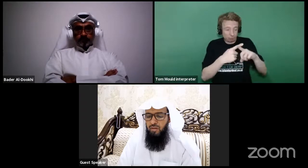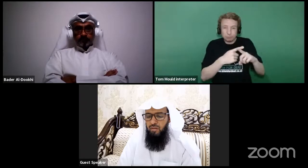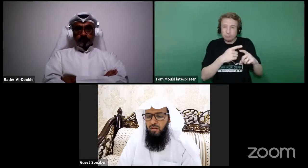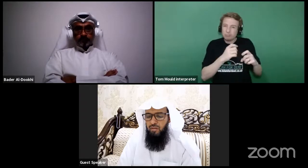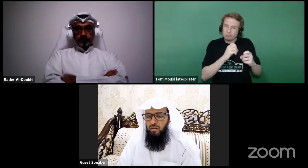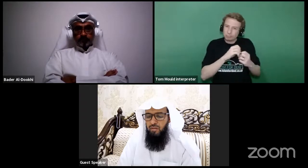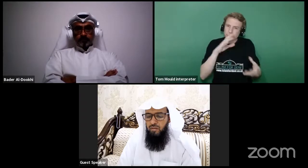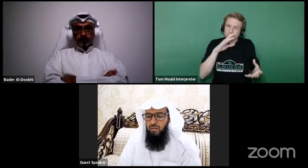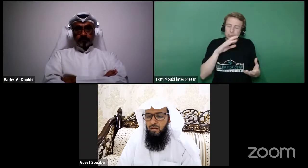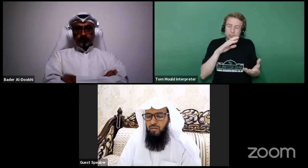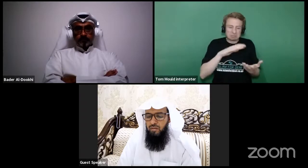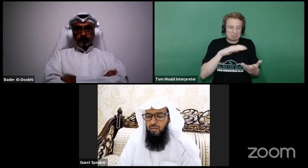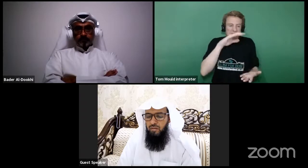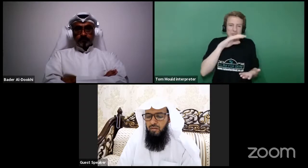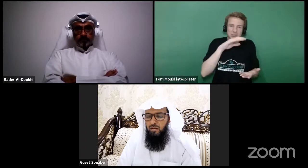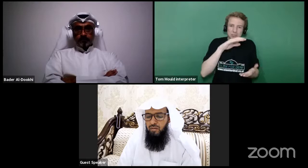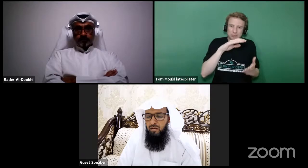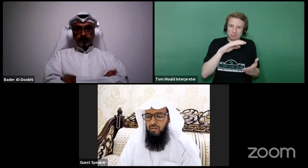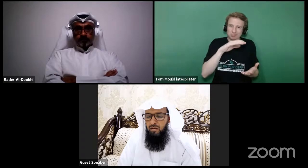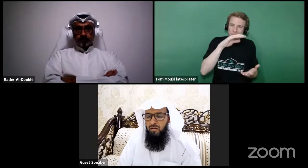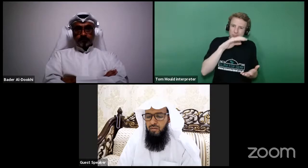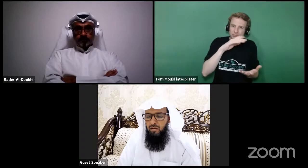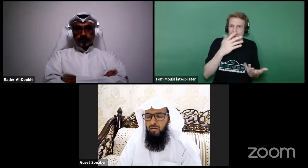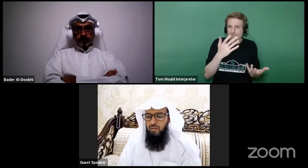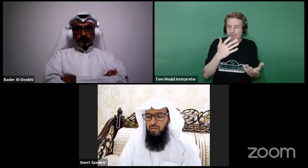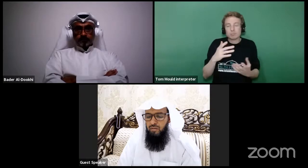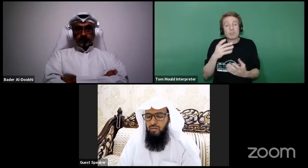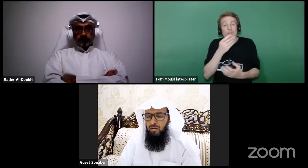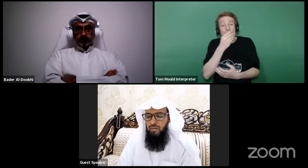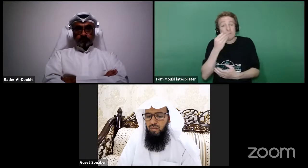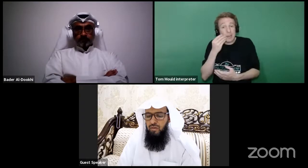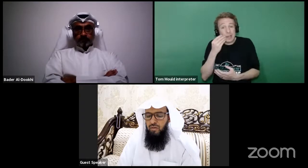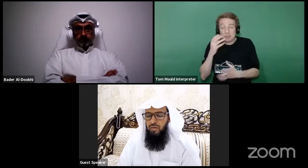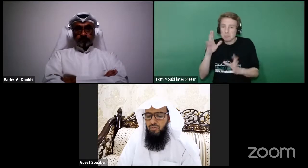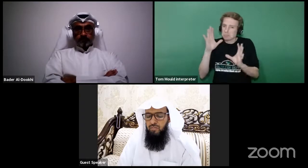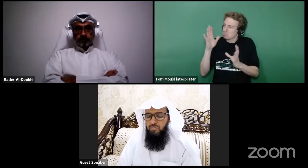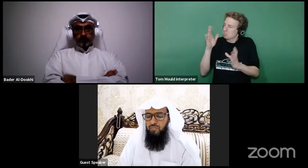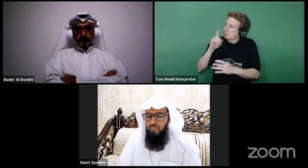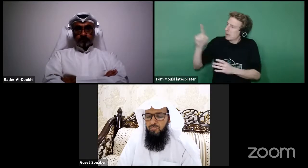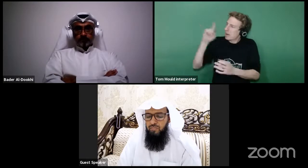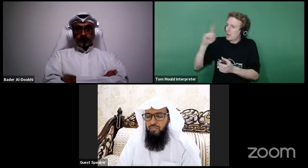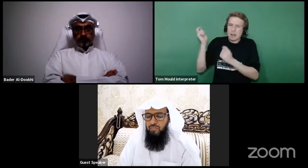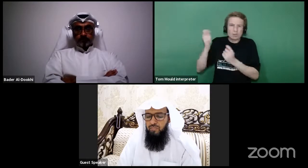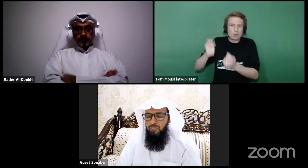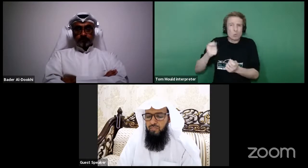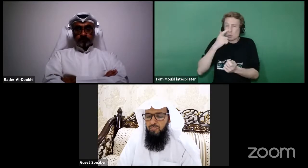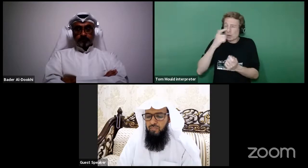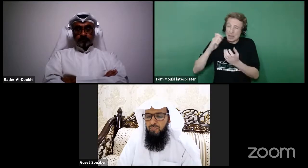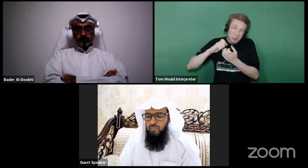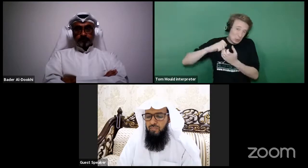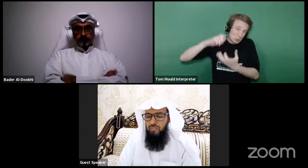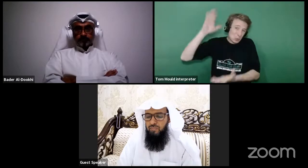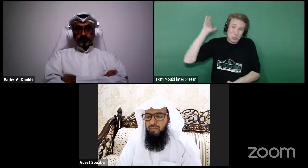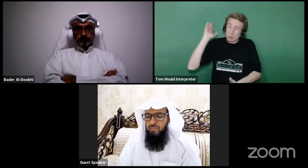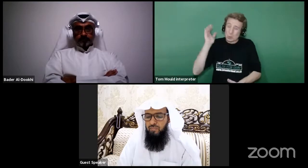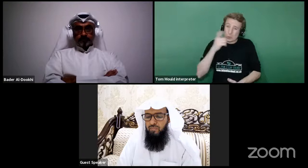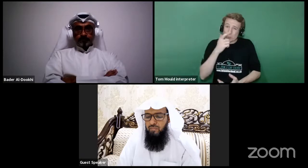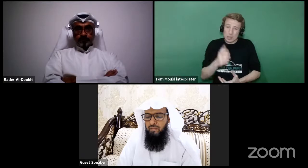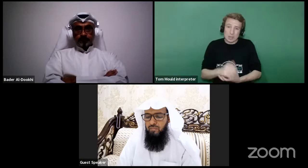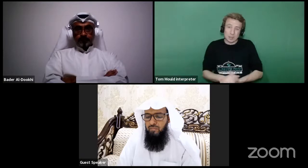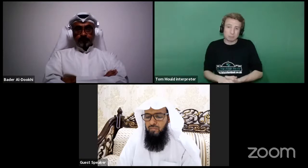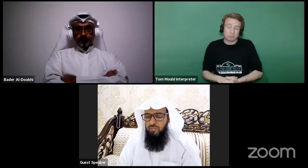is for Him and He will give the reward for it. So, and it's said that the